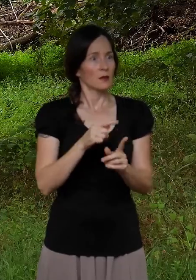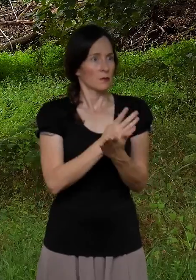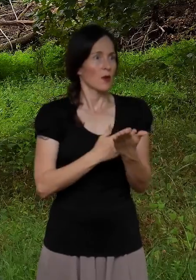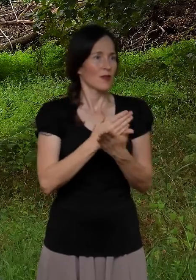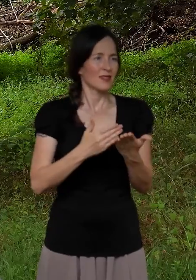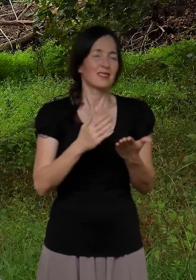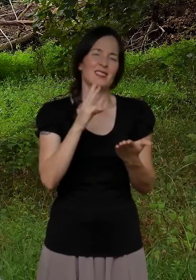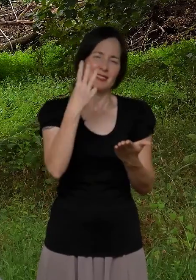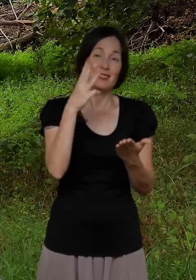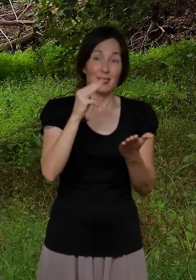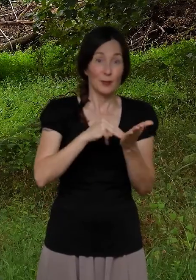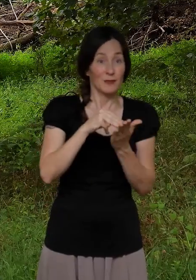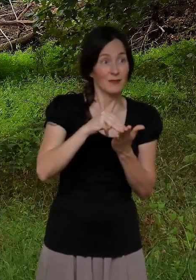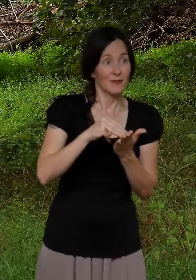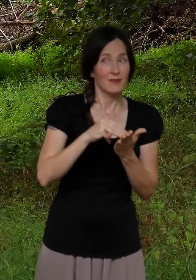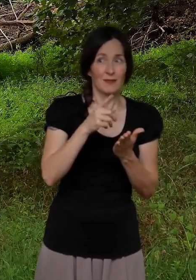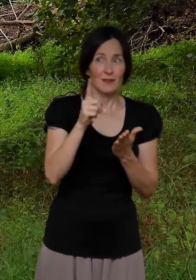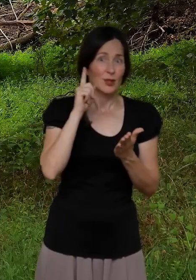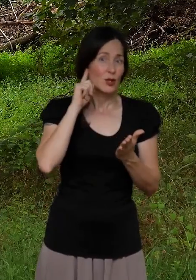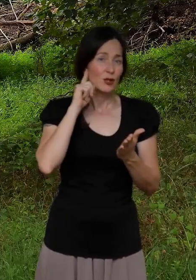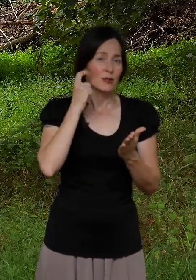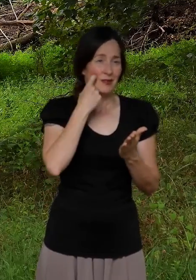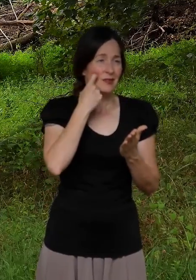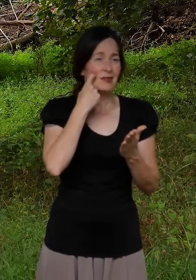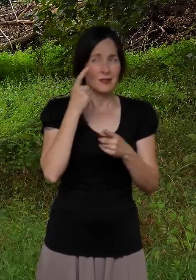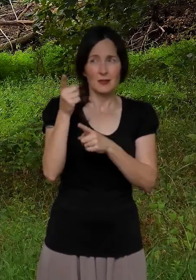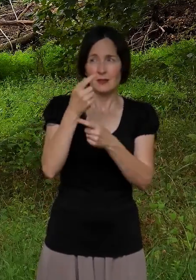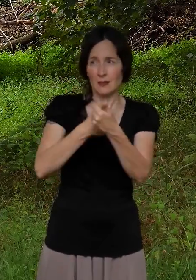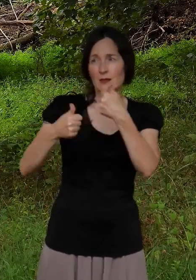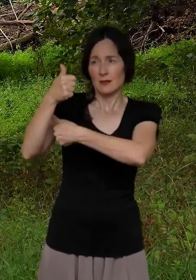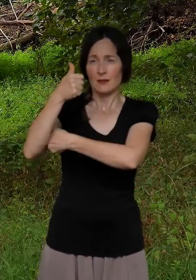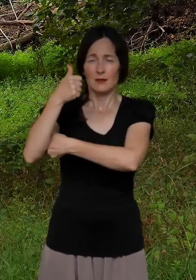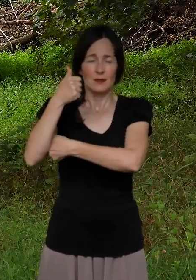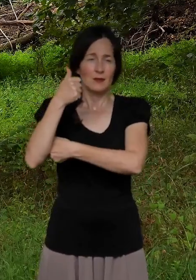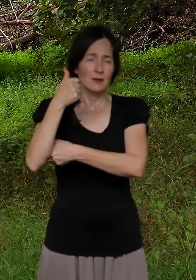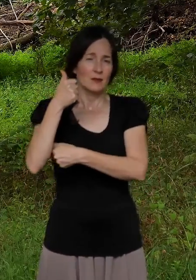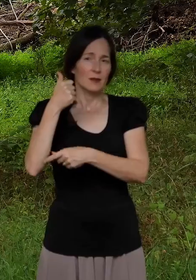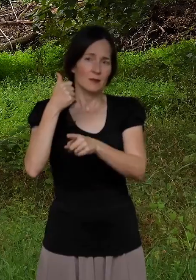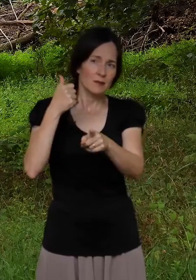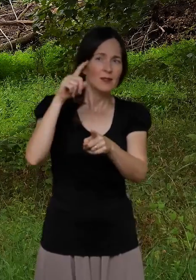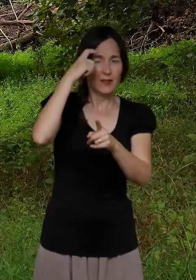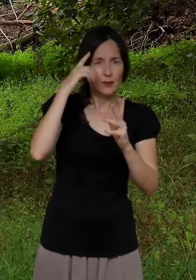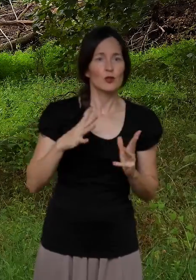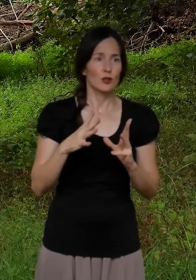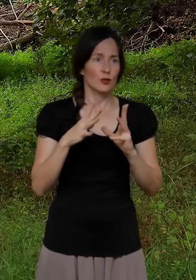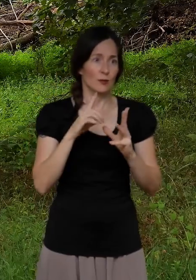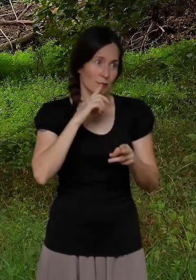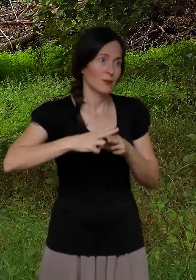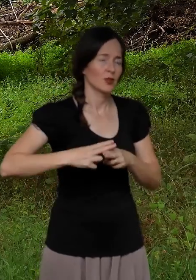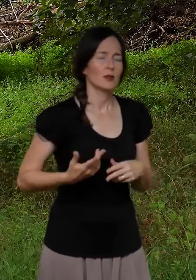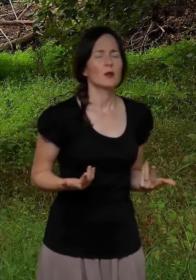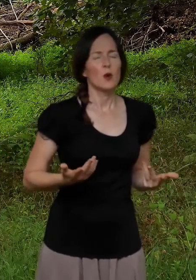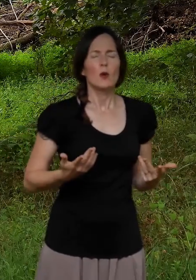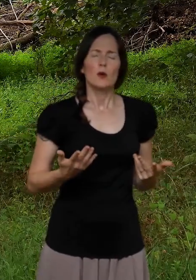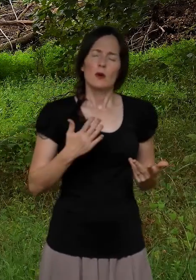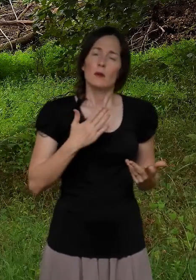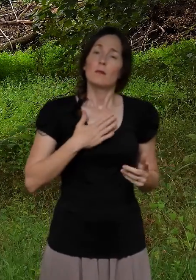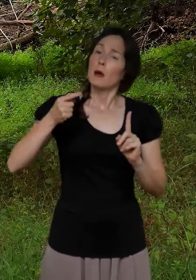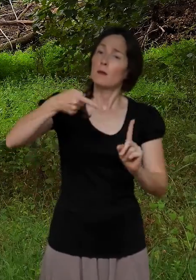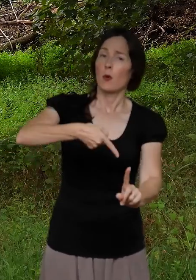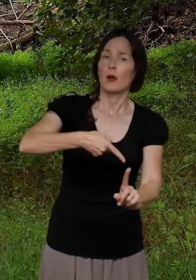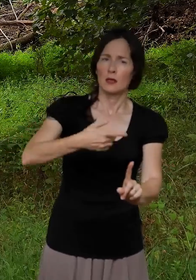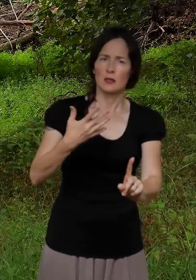to find additional funds for the project. In total, she and President Ferguson moved about $15 million